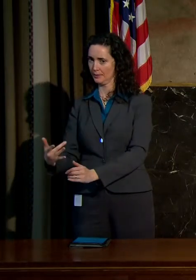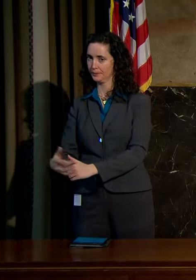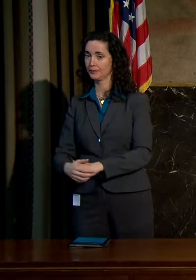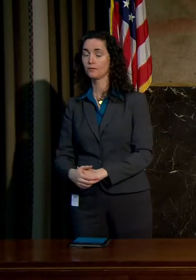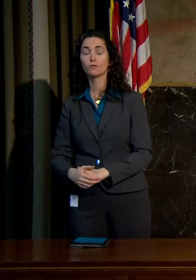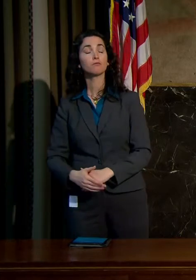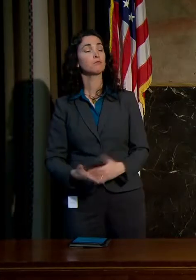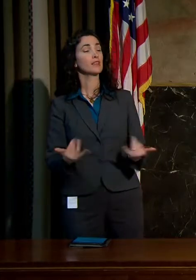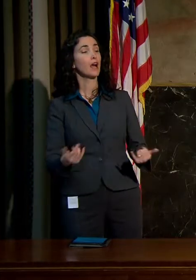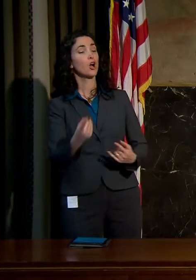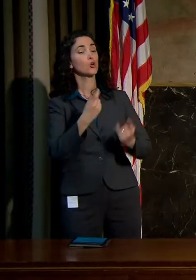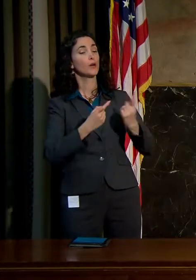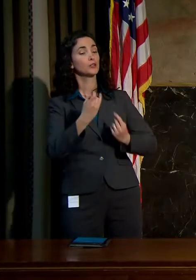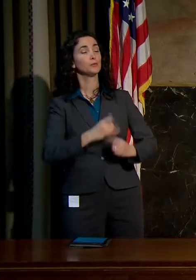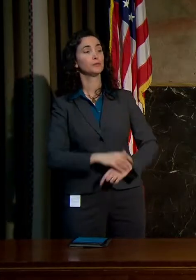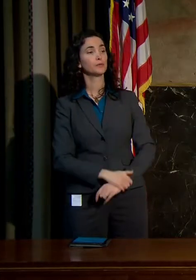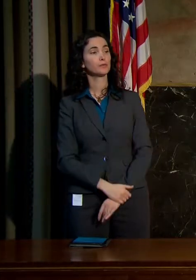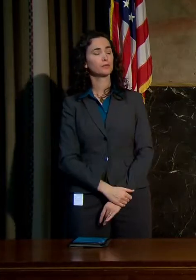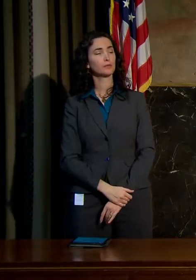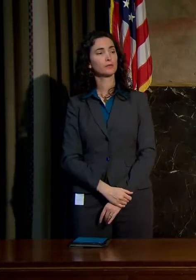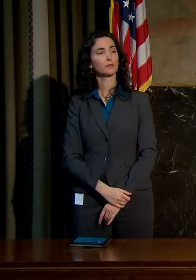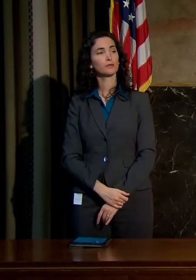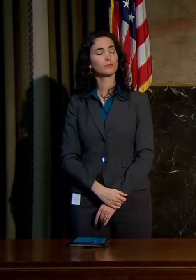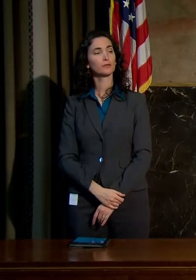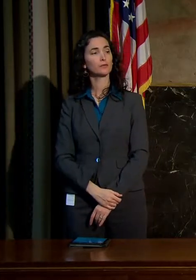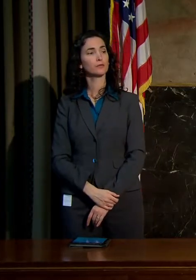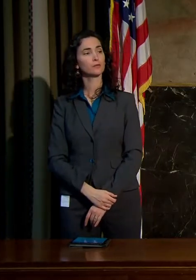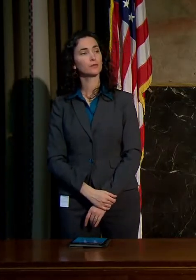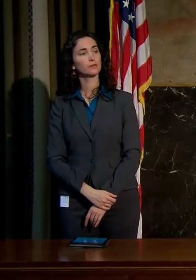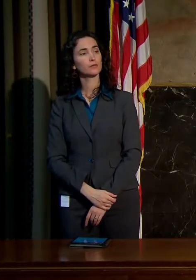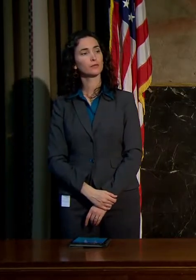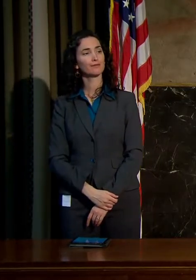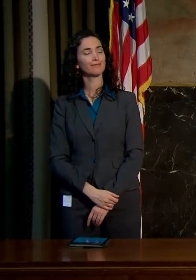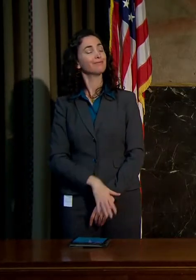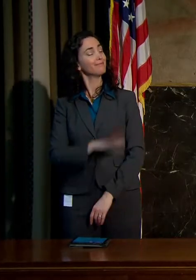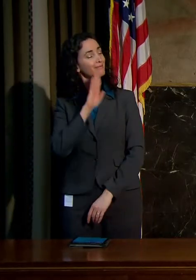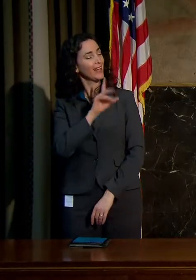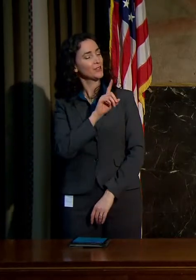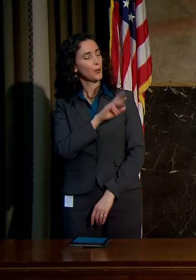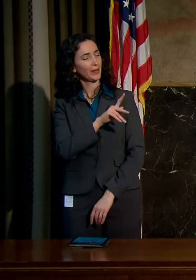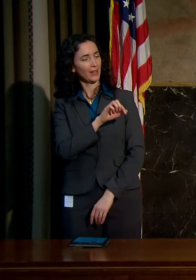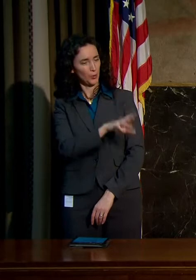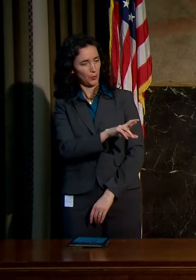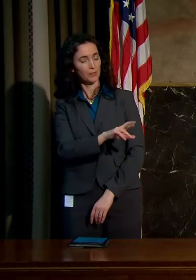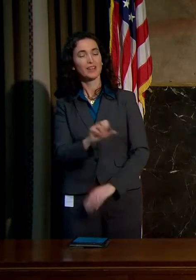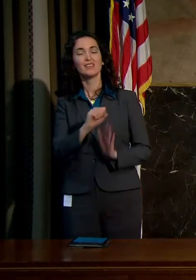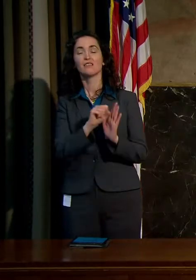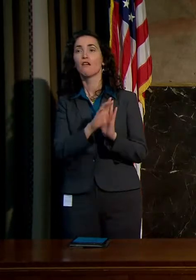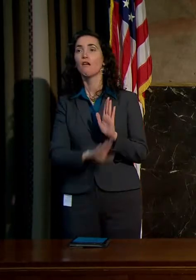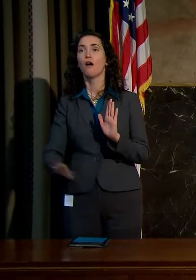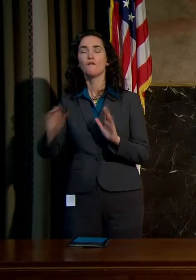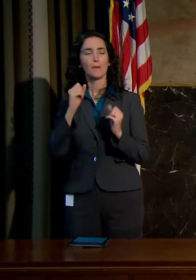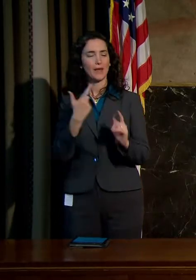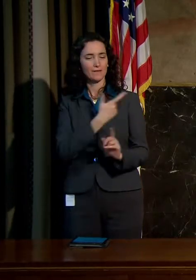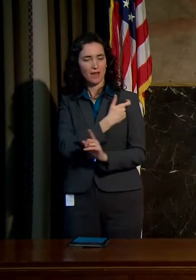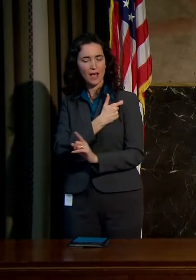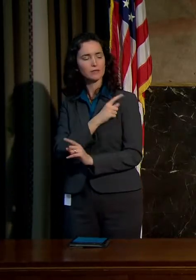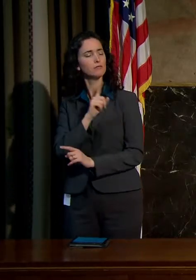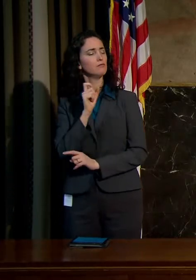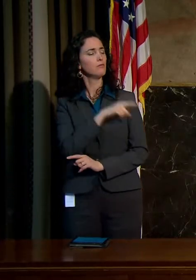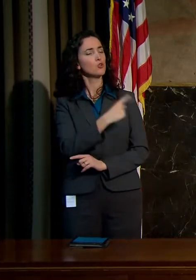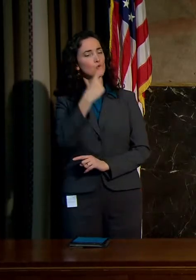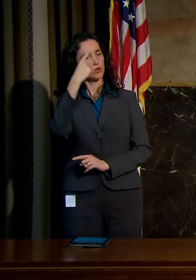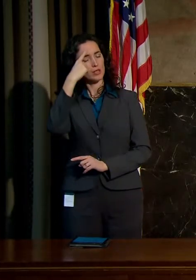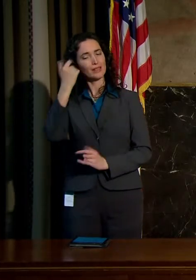So I was wondering how the vaccine numbers are around the state, and if LDH is considering any additional vaccine incentives